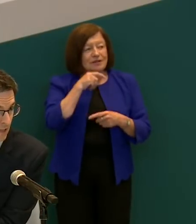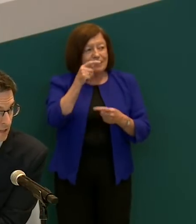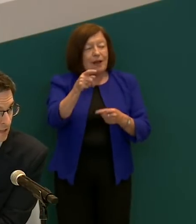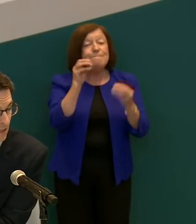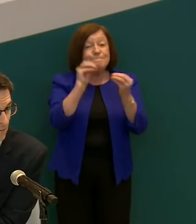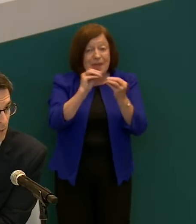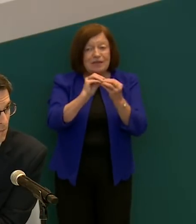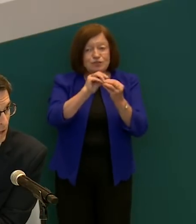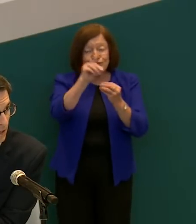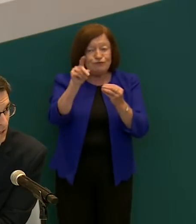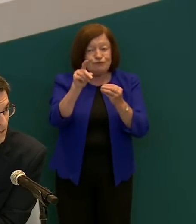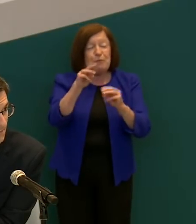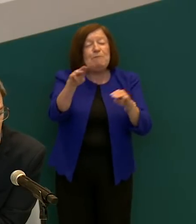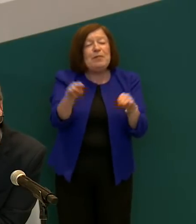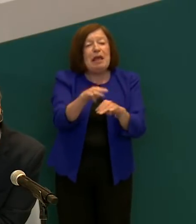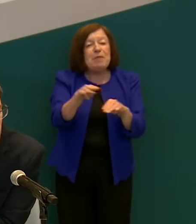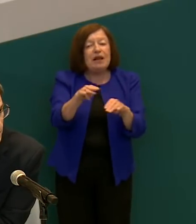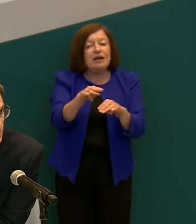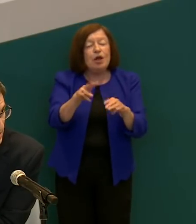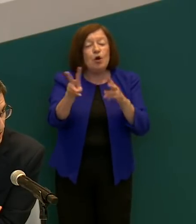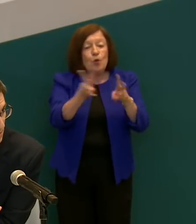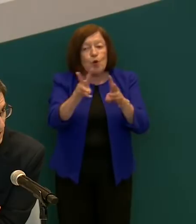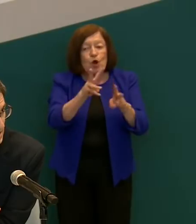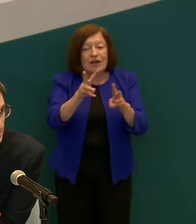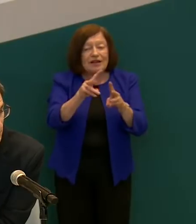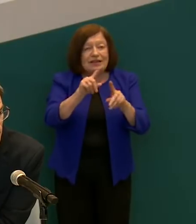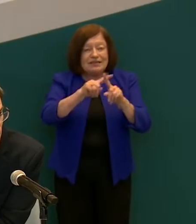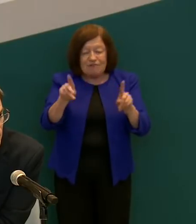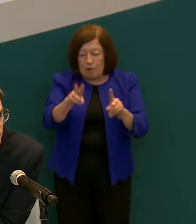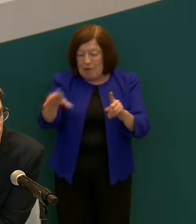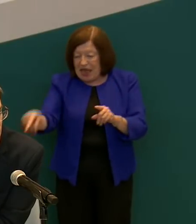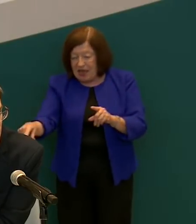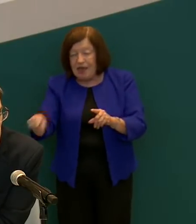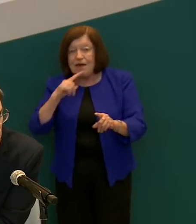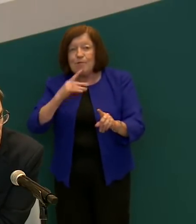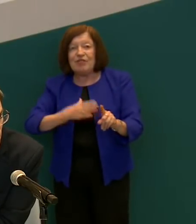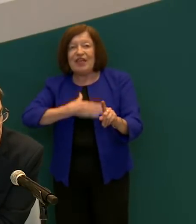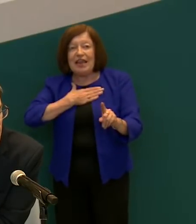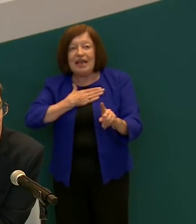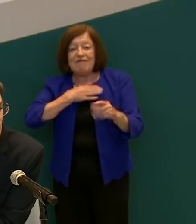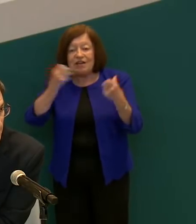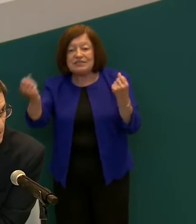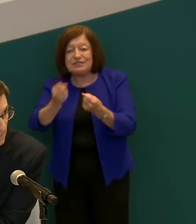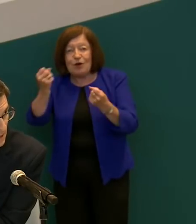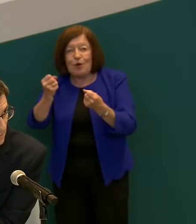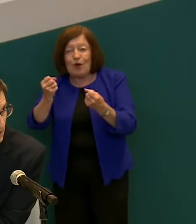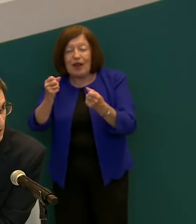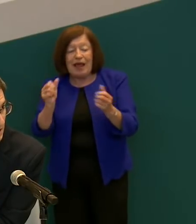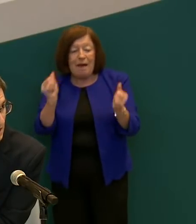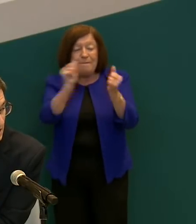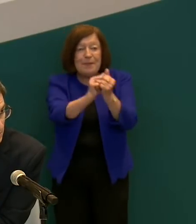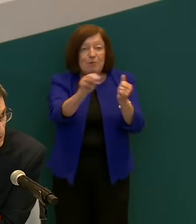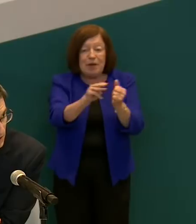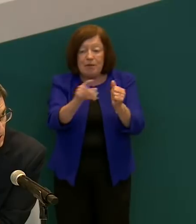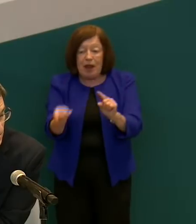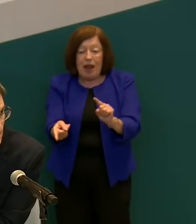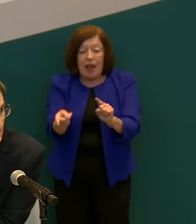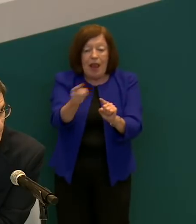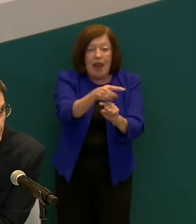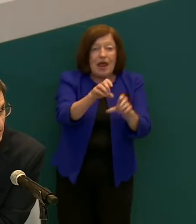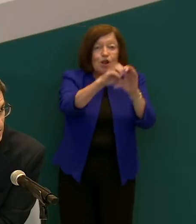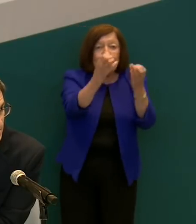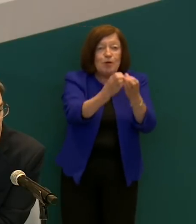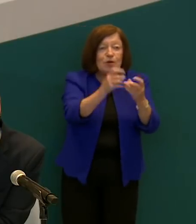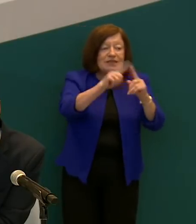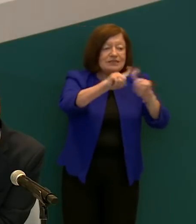highlight the fact that people work in a particular place, but they live and socialise and meet people in communities and